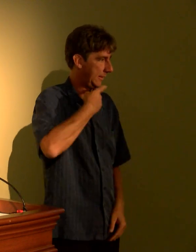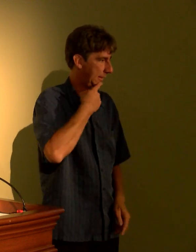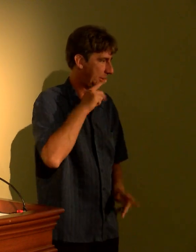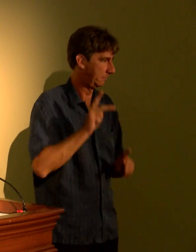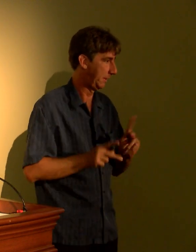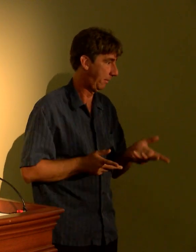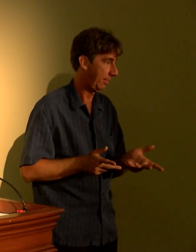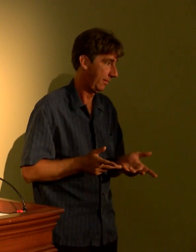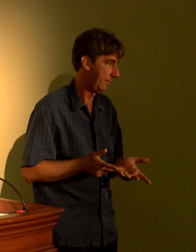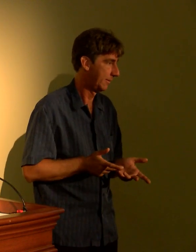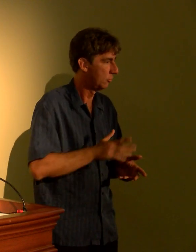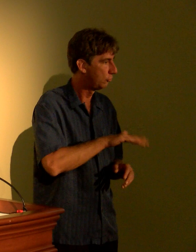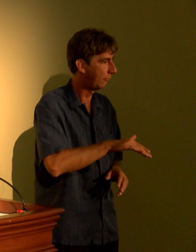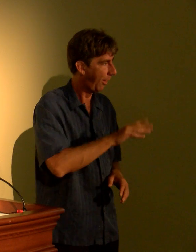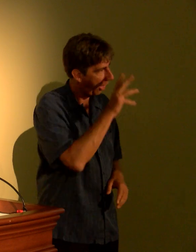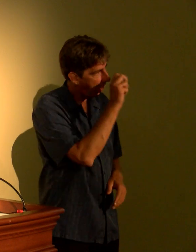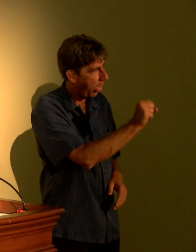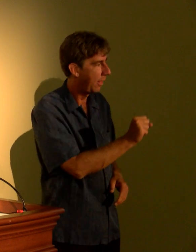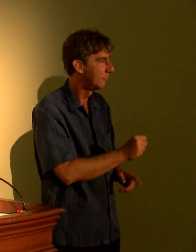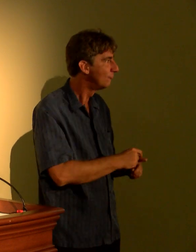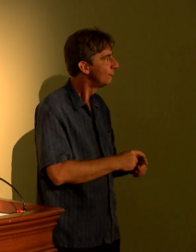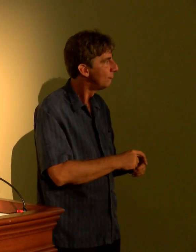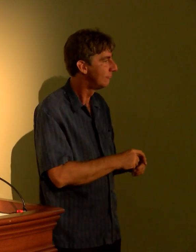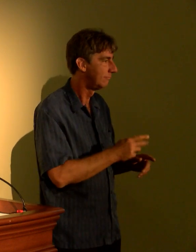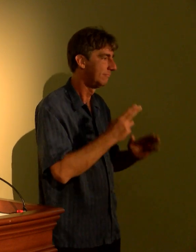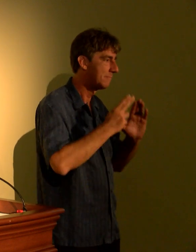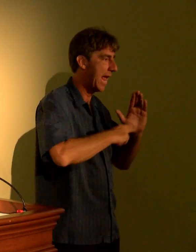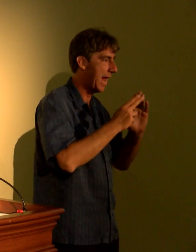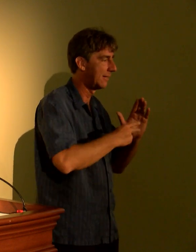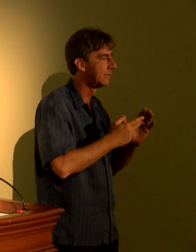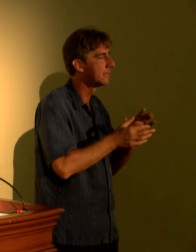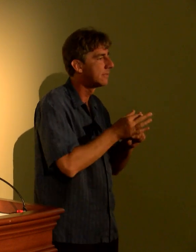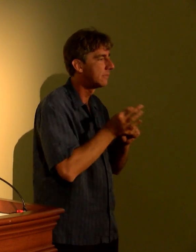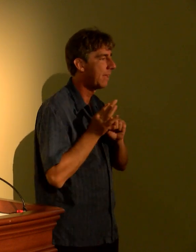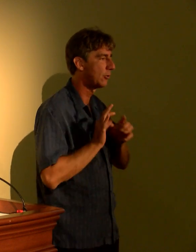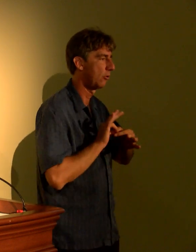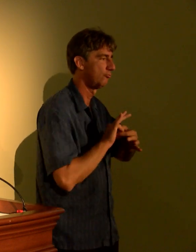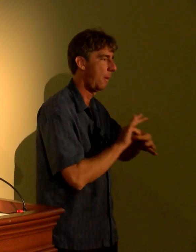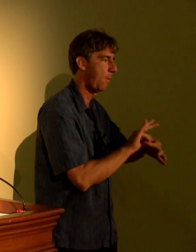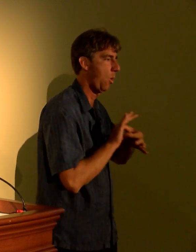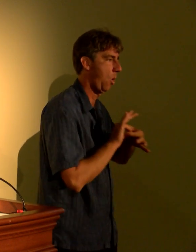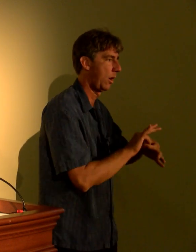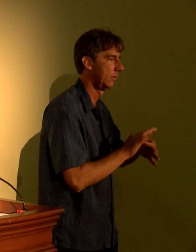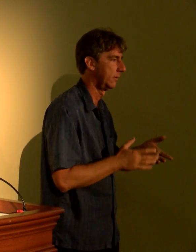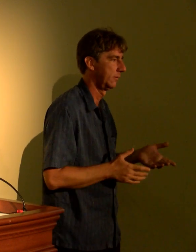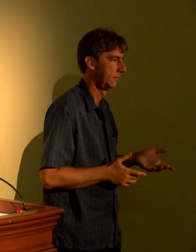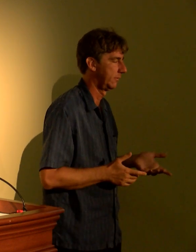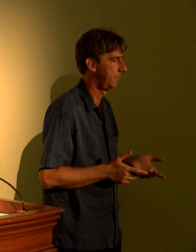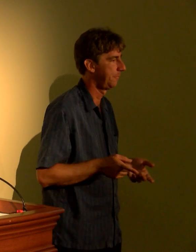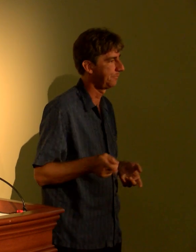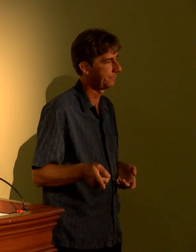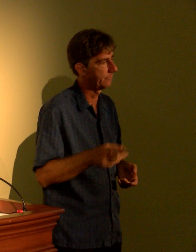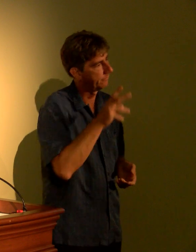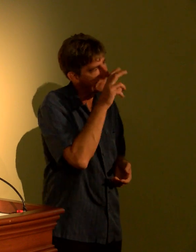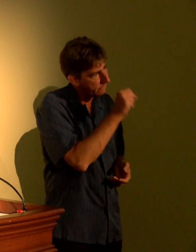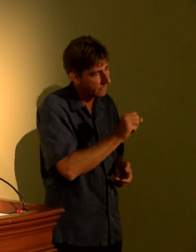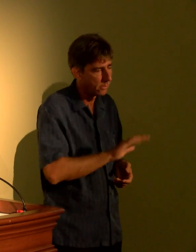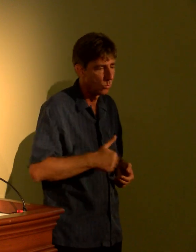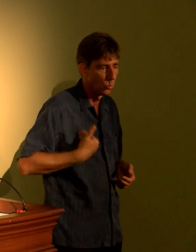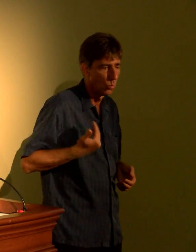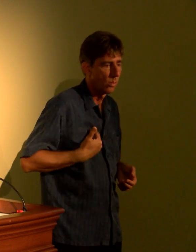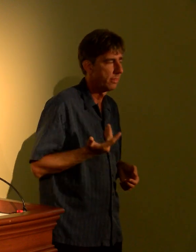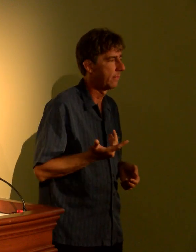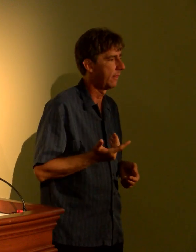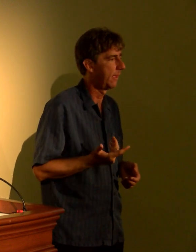seemed to have a special rapport that may indicate that they were drawn to him, and he had a real fondness for toddlers. It's